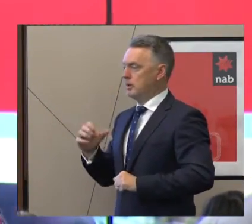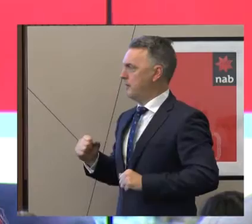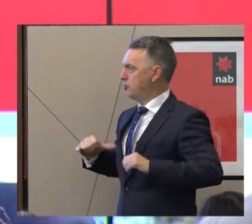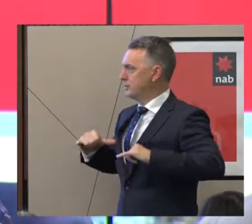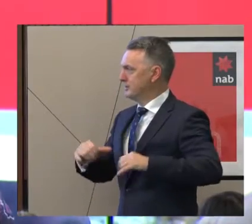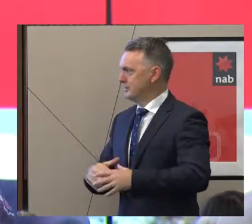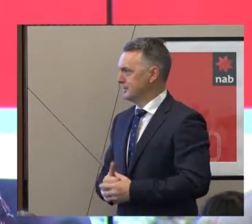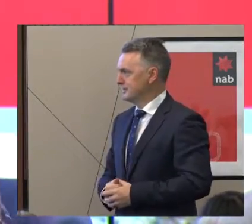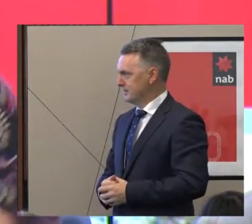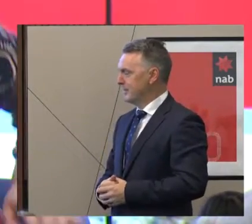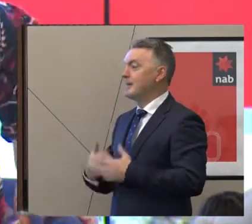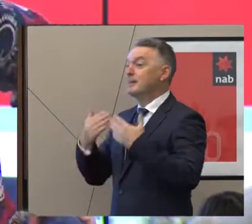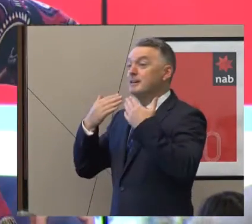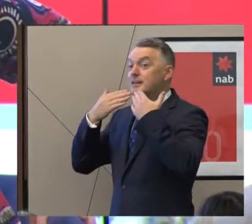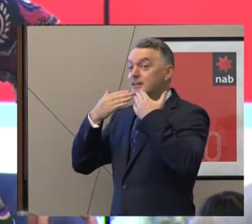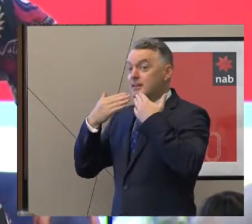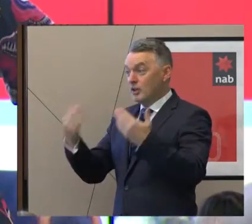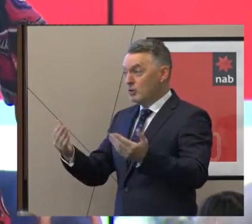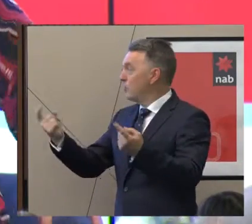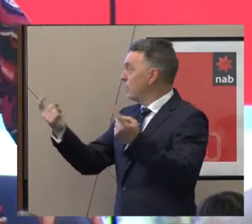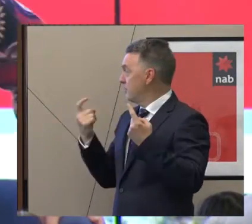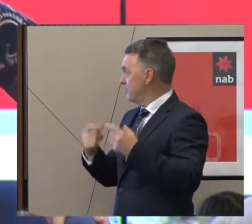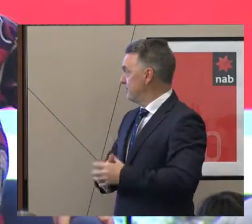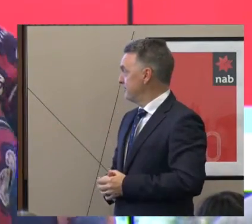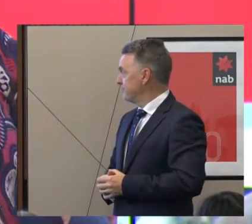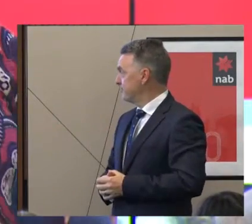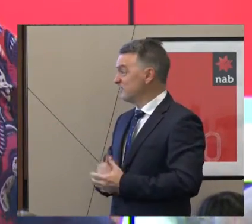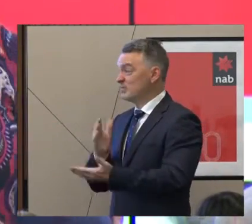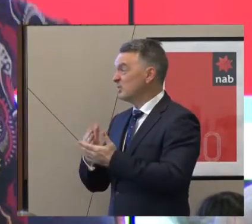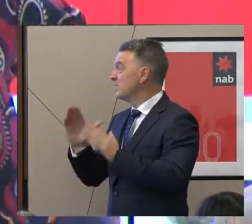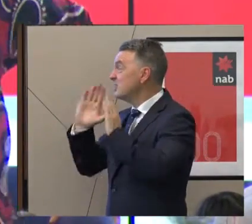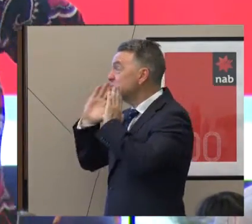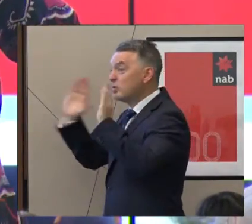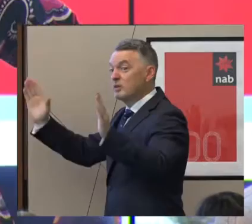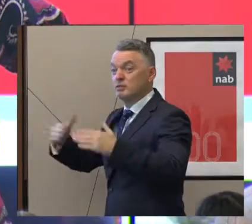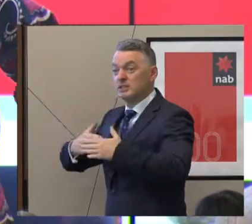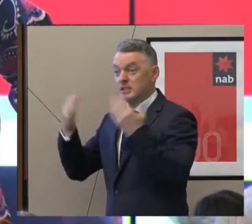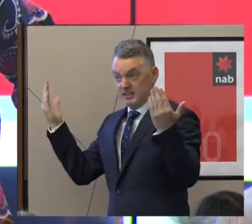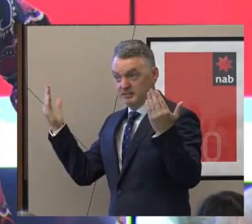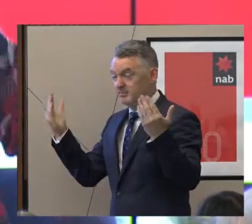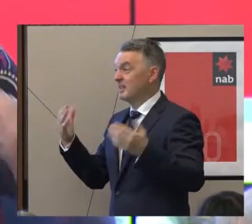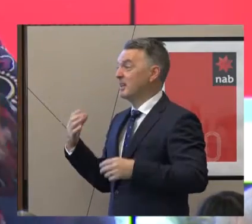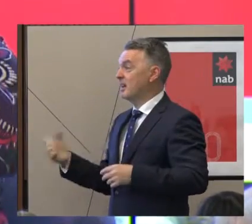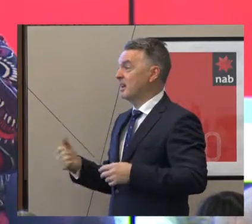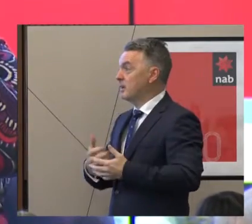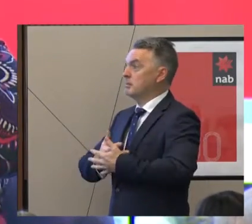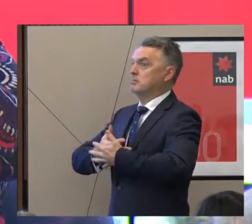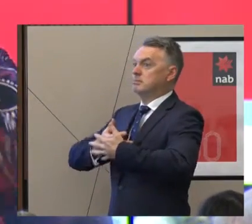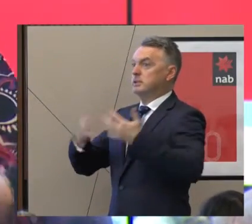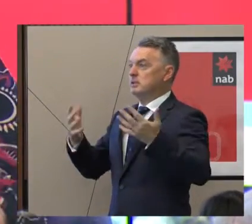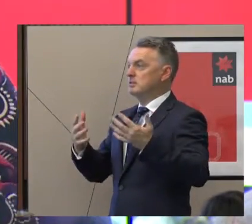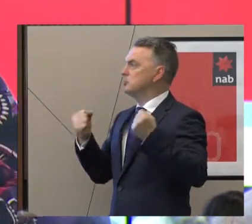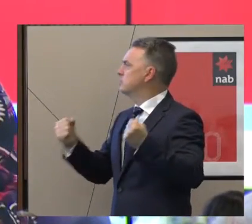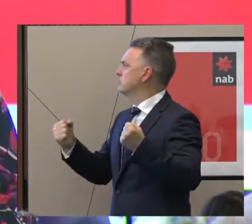crutches. So thank you everybody for coming along. It's been a great, great day and we've had some really vigorous